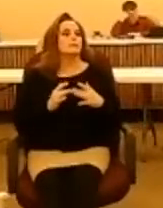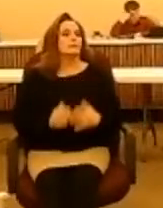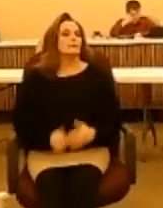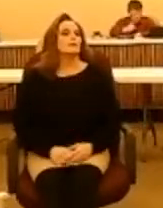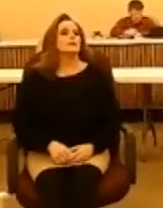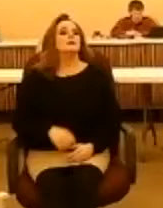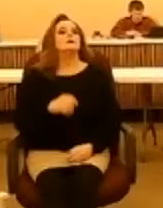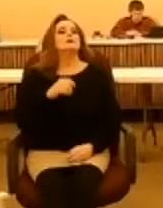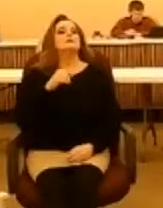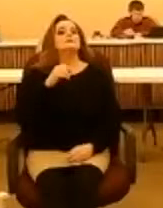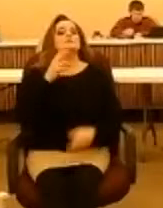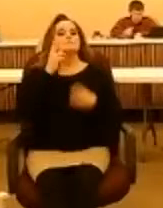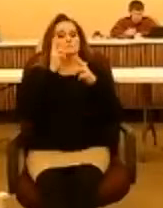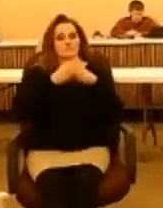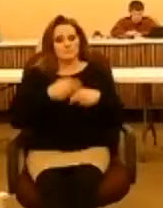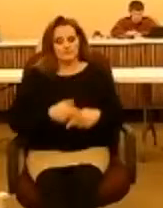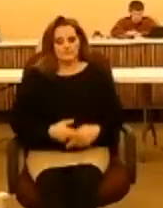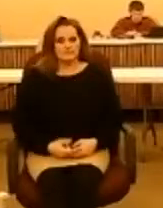Hearing none, please call the roll.